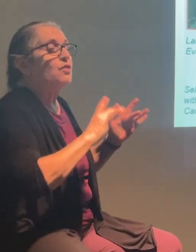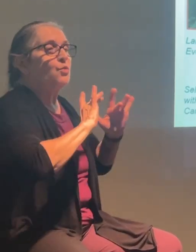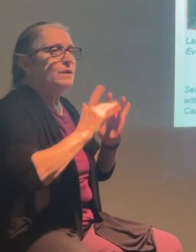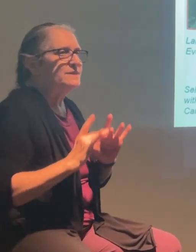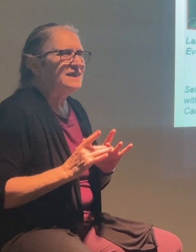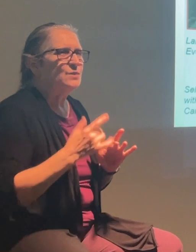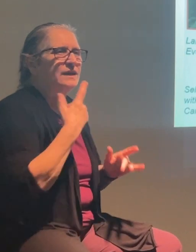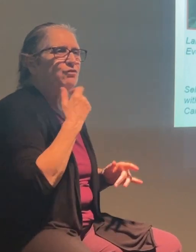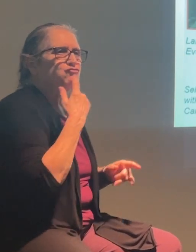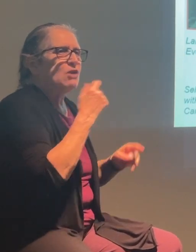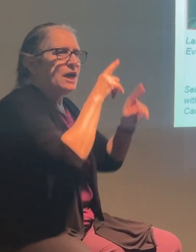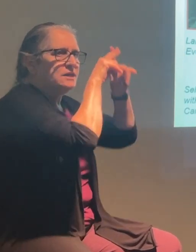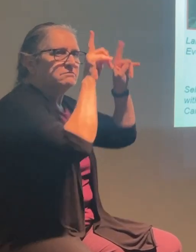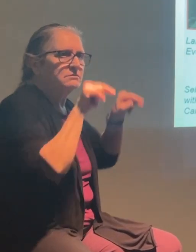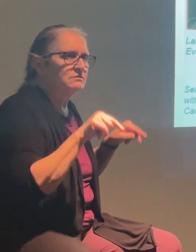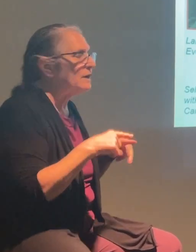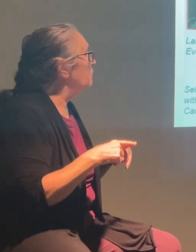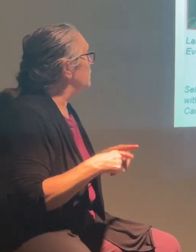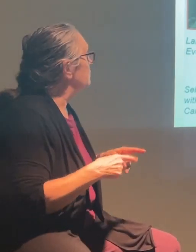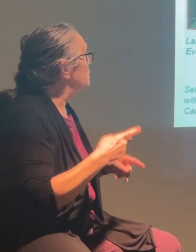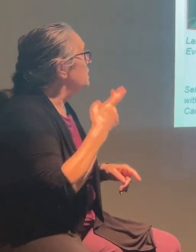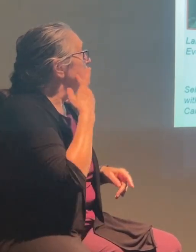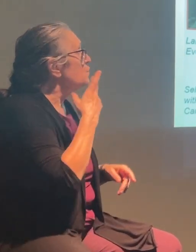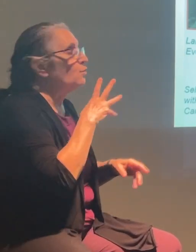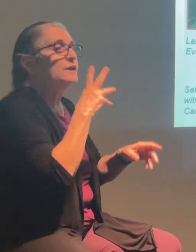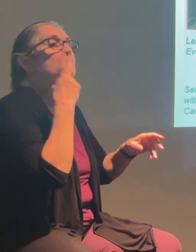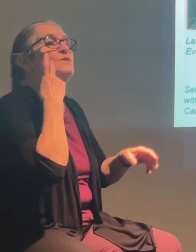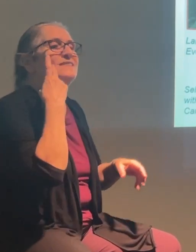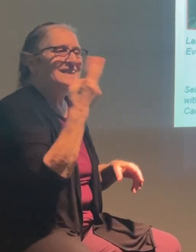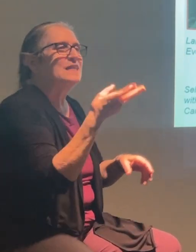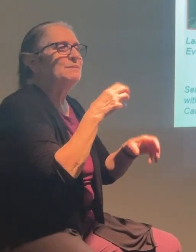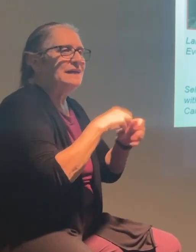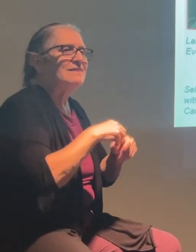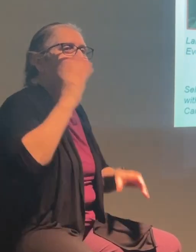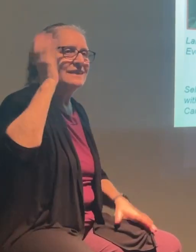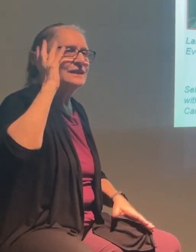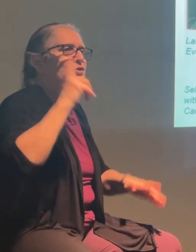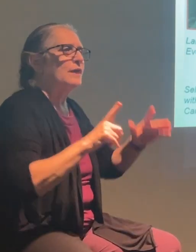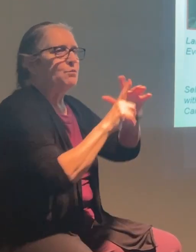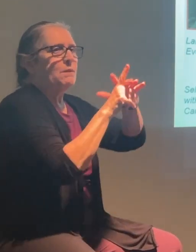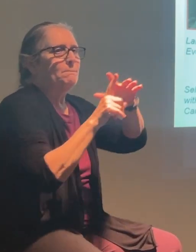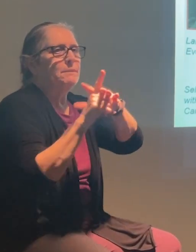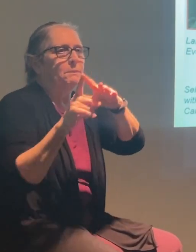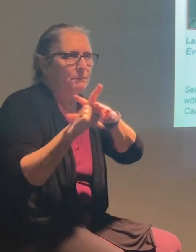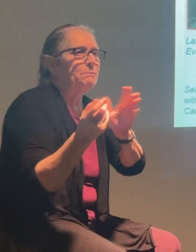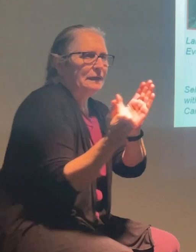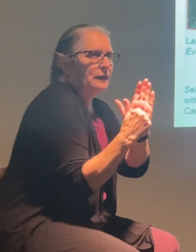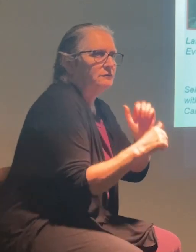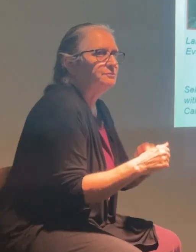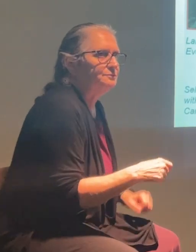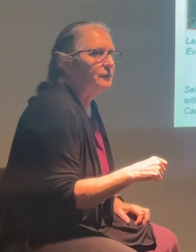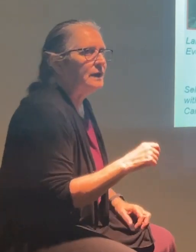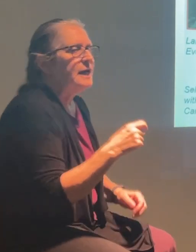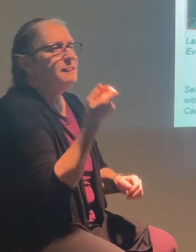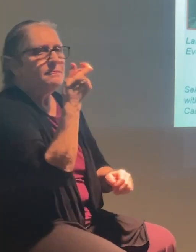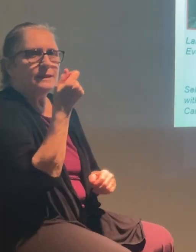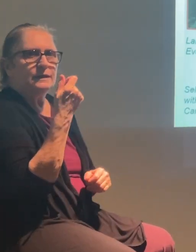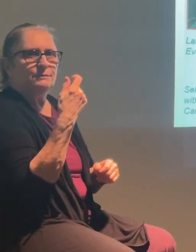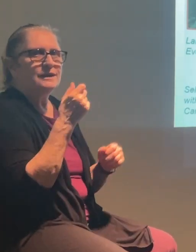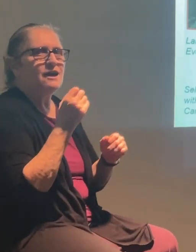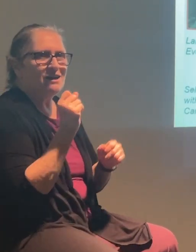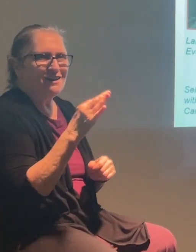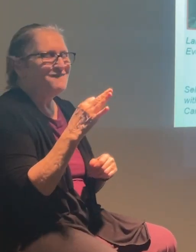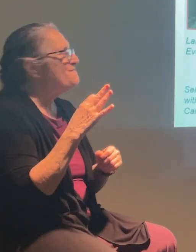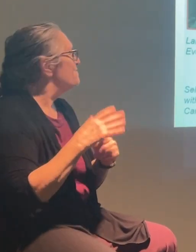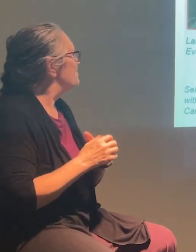red around them. So as I put them in the lecture, you will see them, they'll pop up. Again, it's a little bit of a span